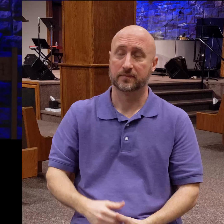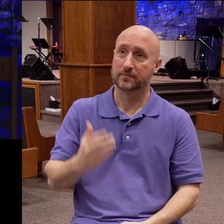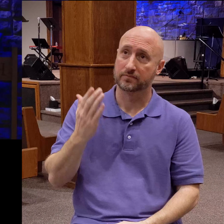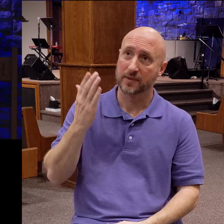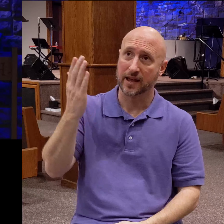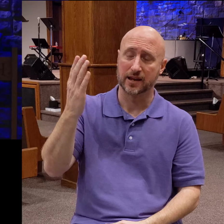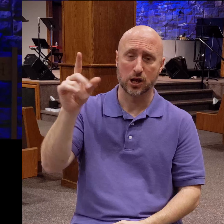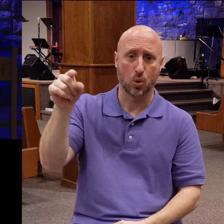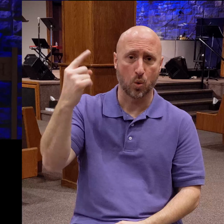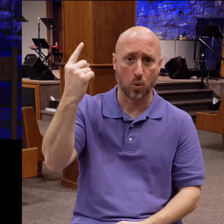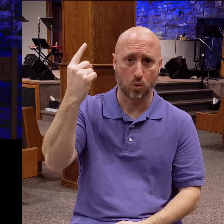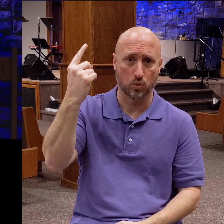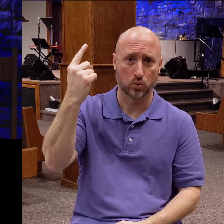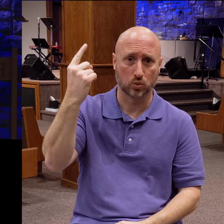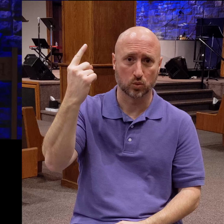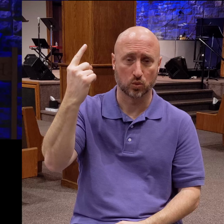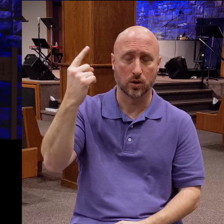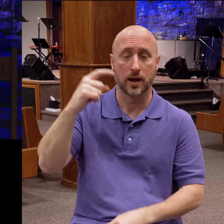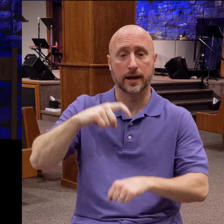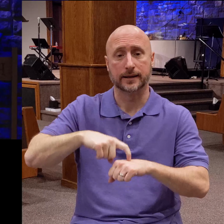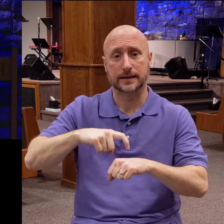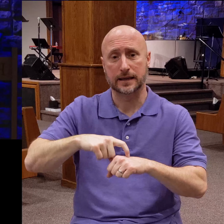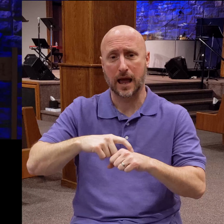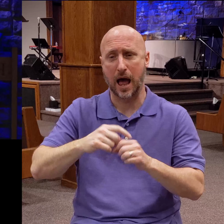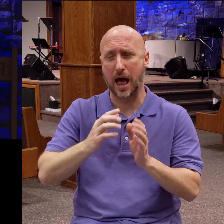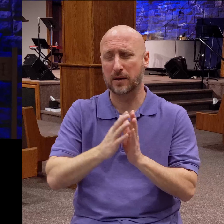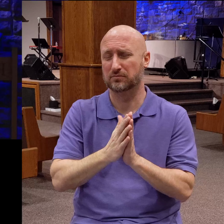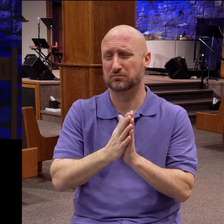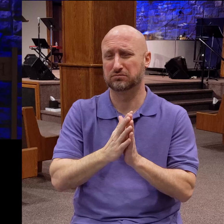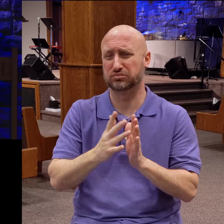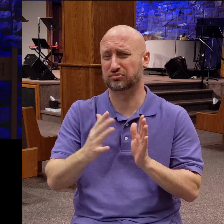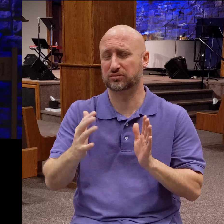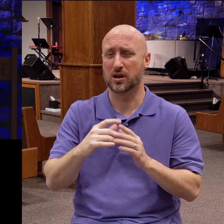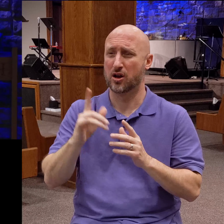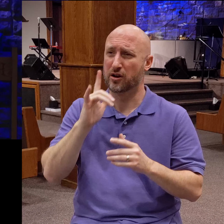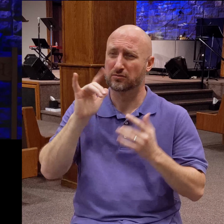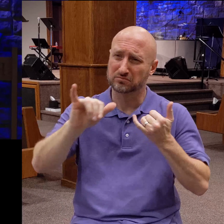that he alone, in time and eternity,